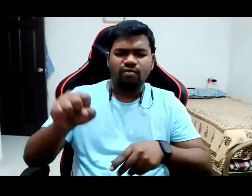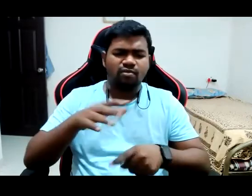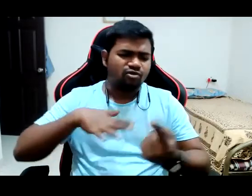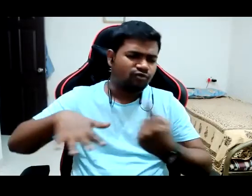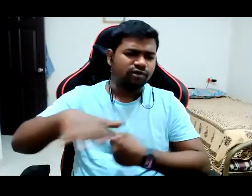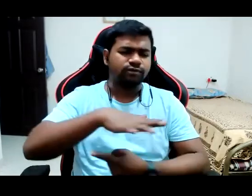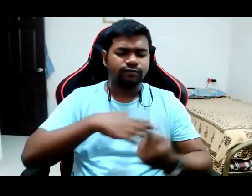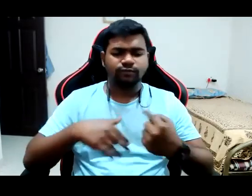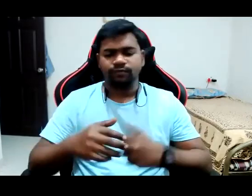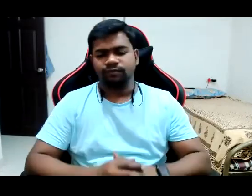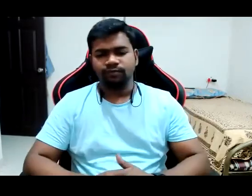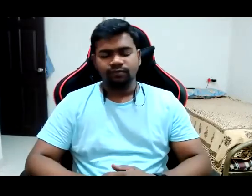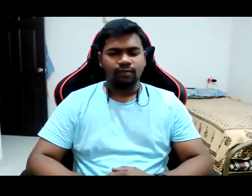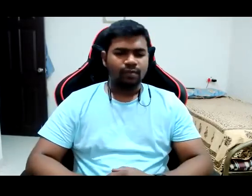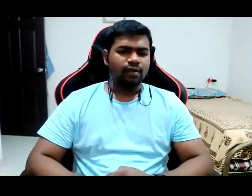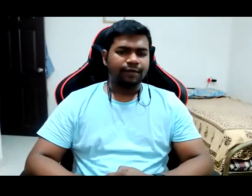Okay.